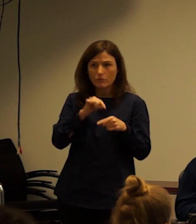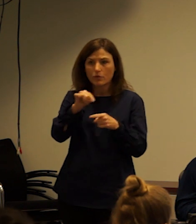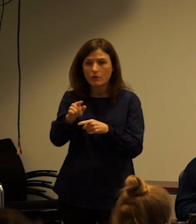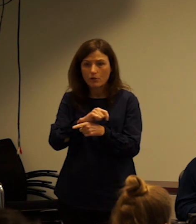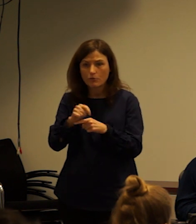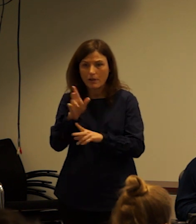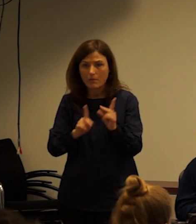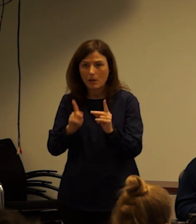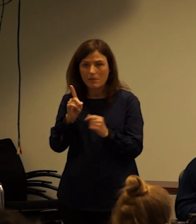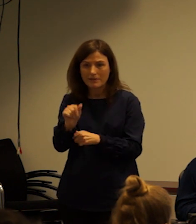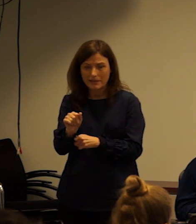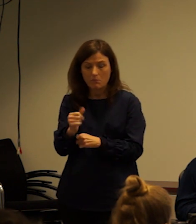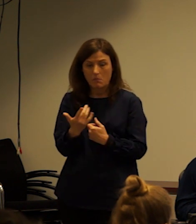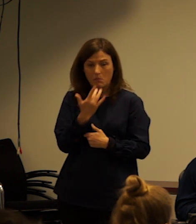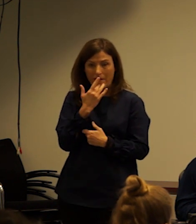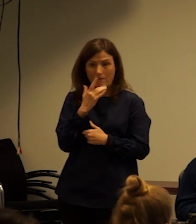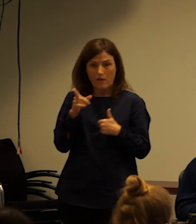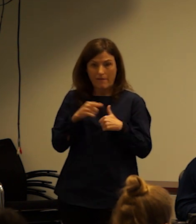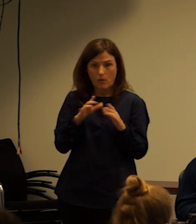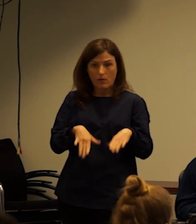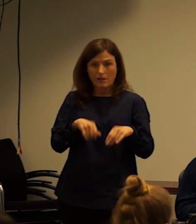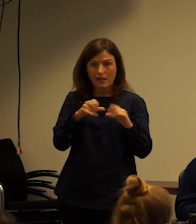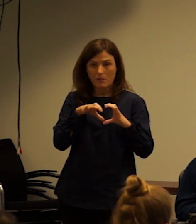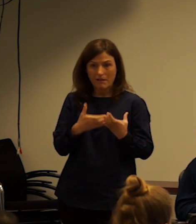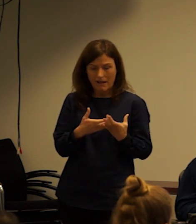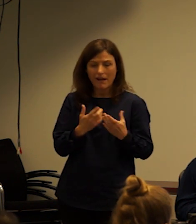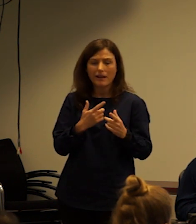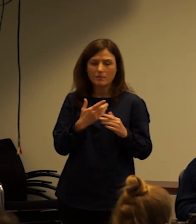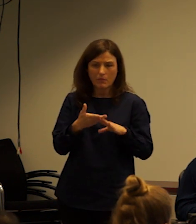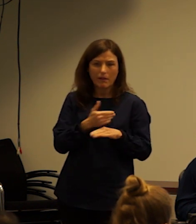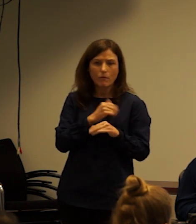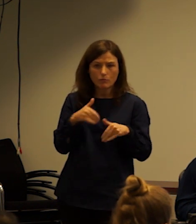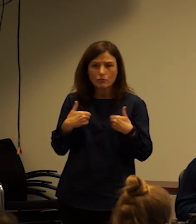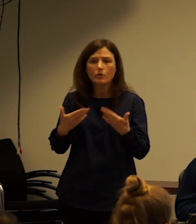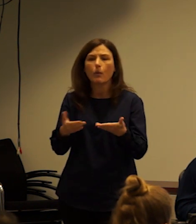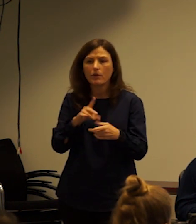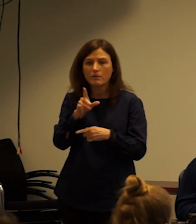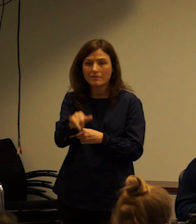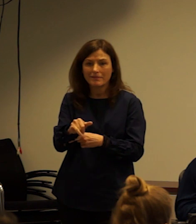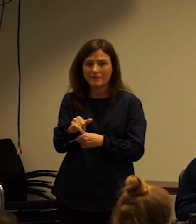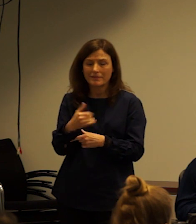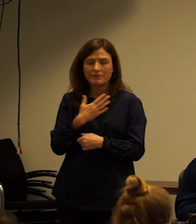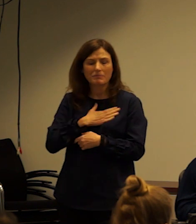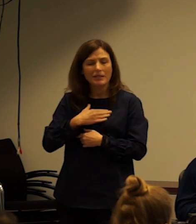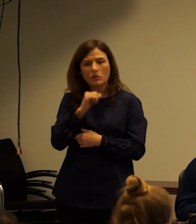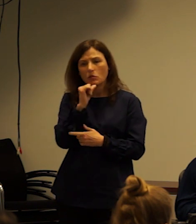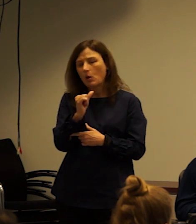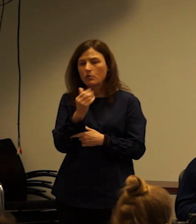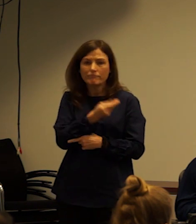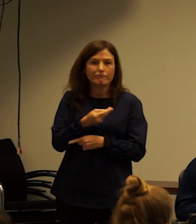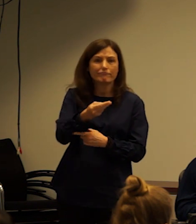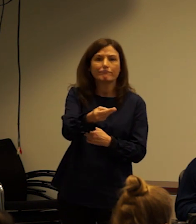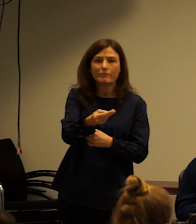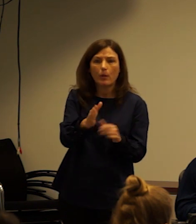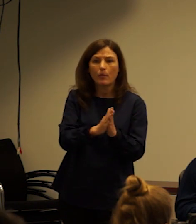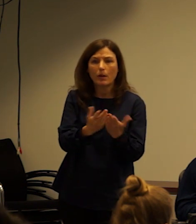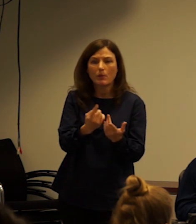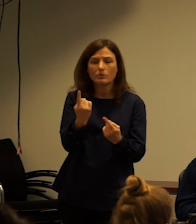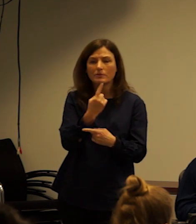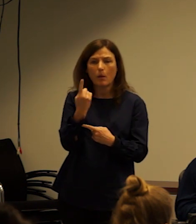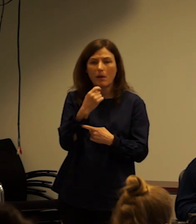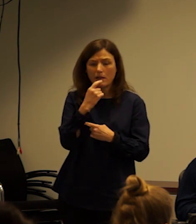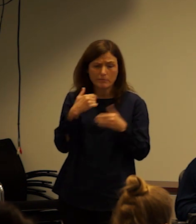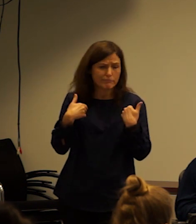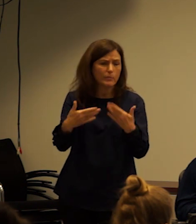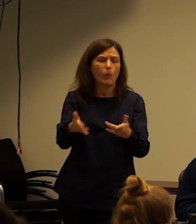we prefer that you come through this class before you do this. So I'd appreciate it if you didn't just like hand your notebook to somebody and say, here, you